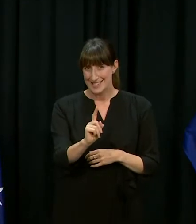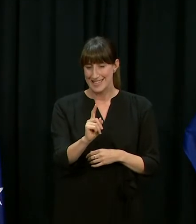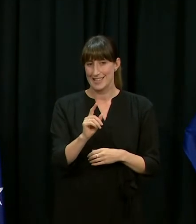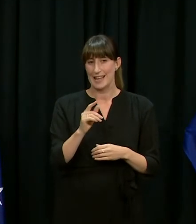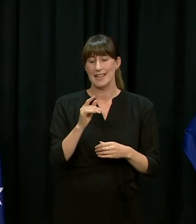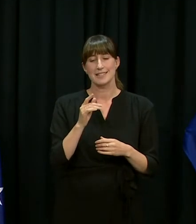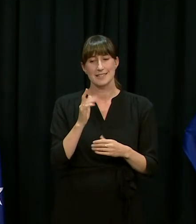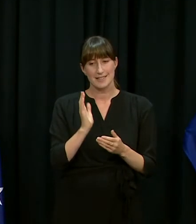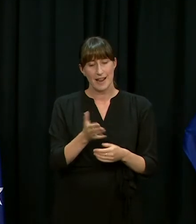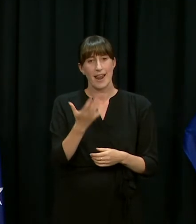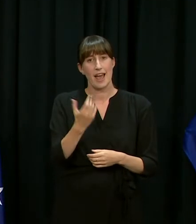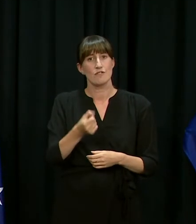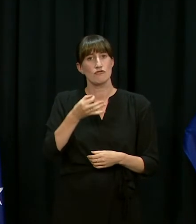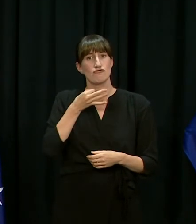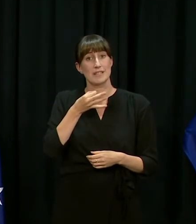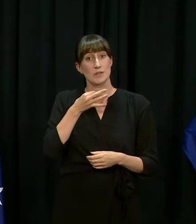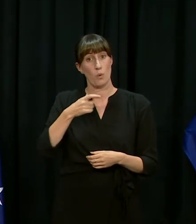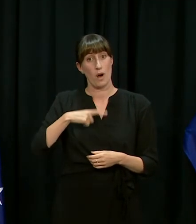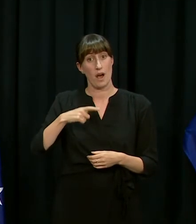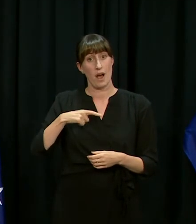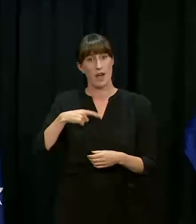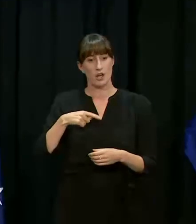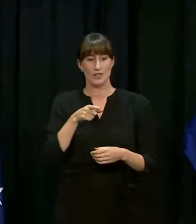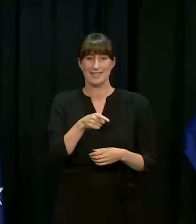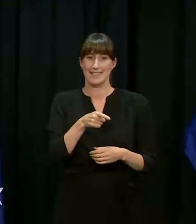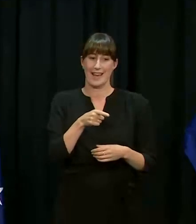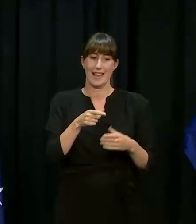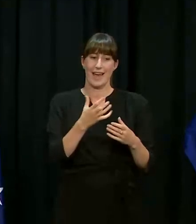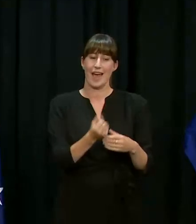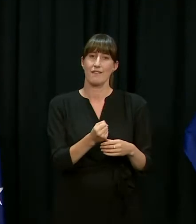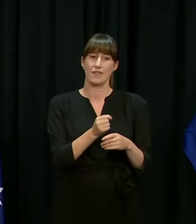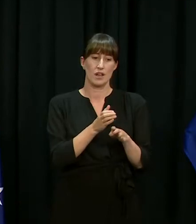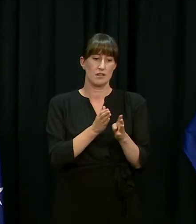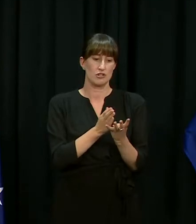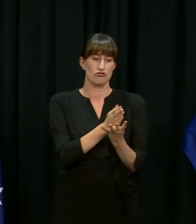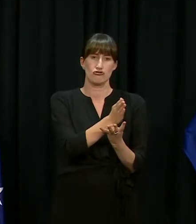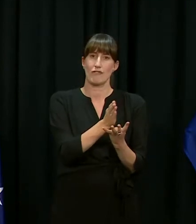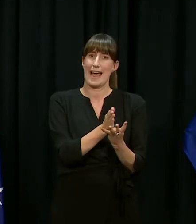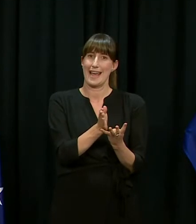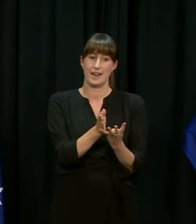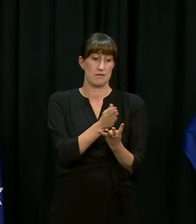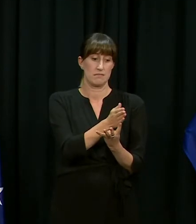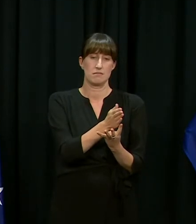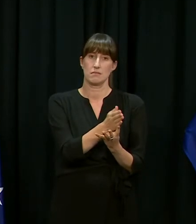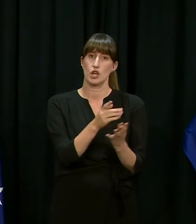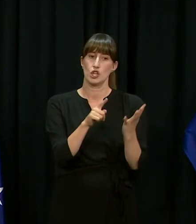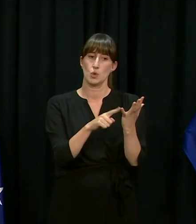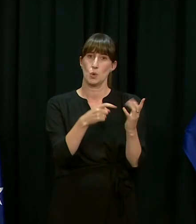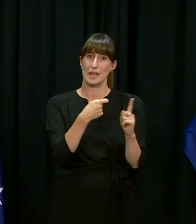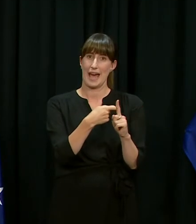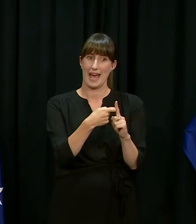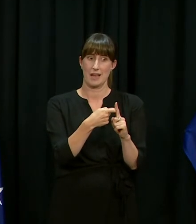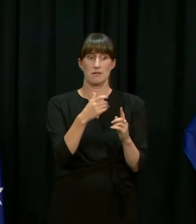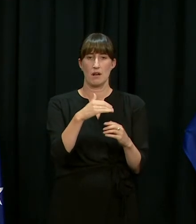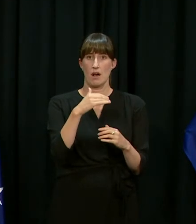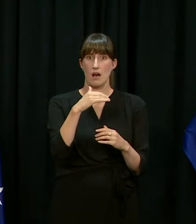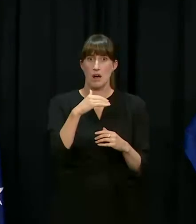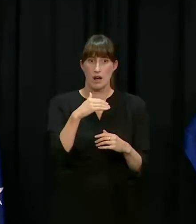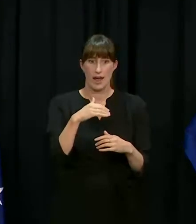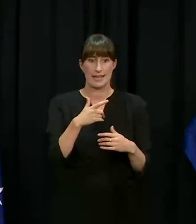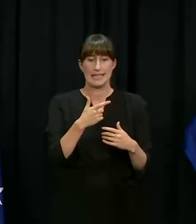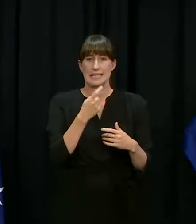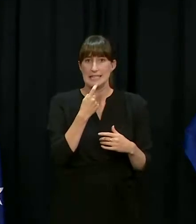being more transmissible. And so we're adding that to our cautionary approach. But again, the biggest urge I have is to